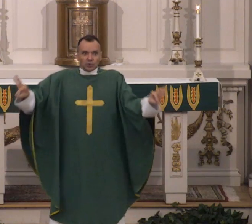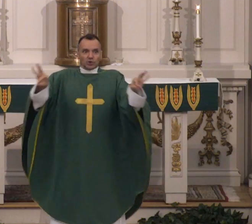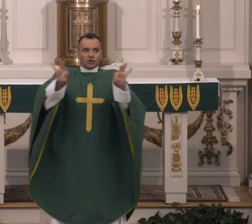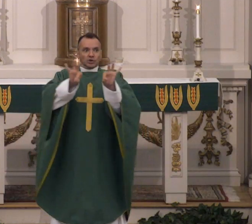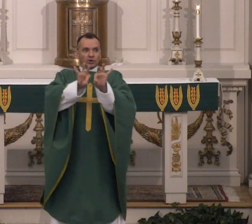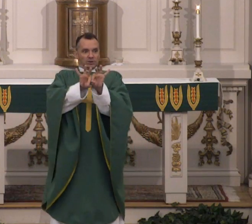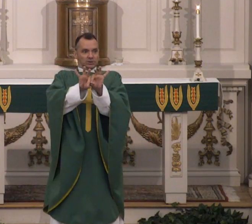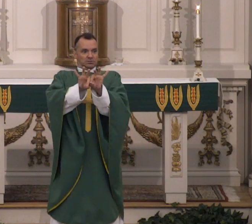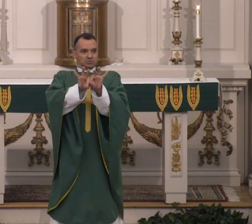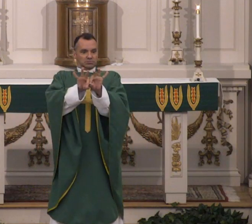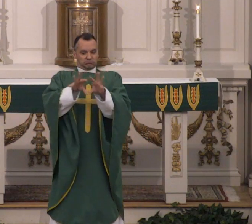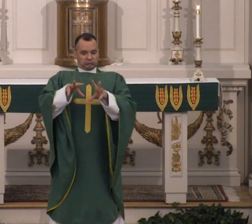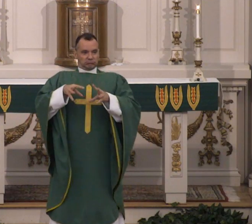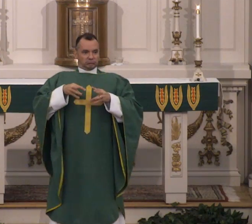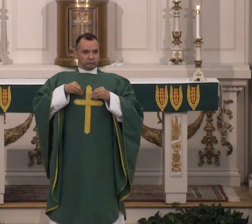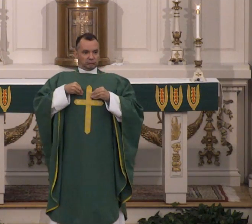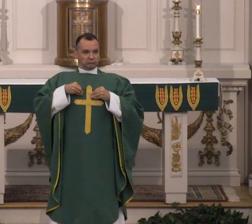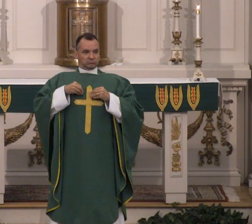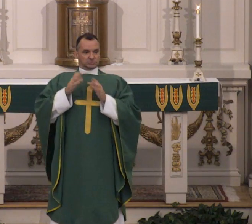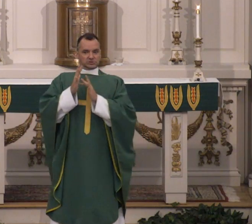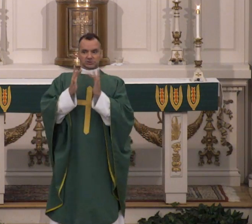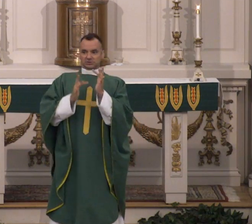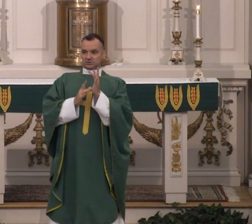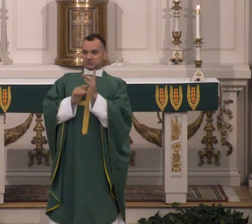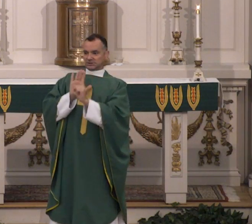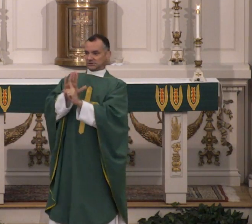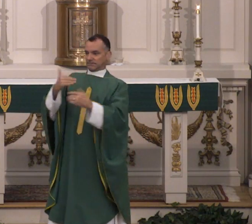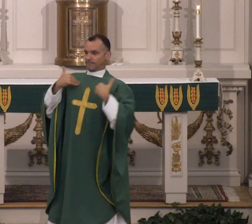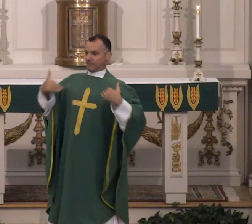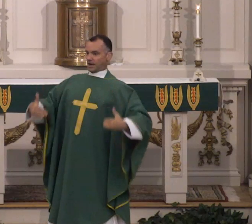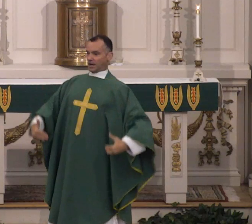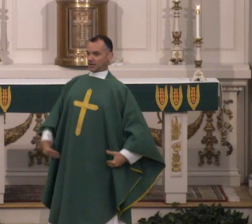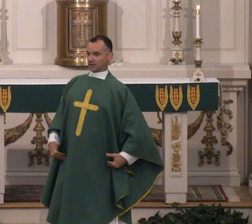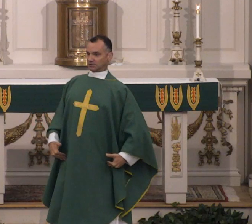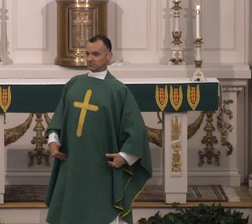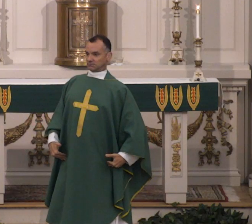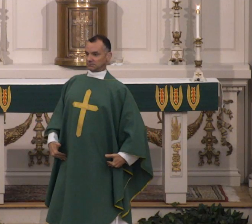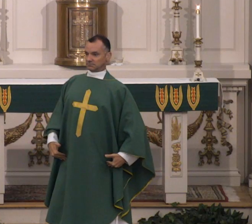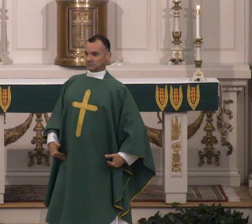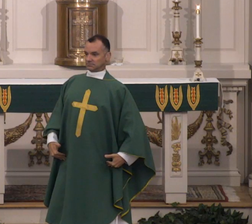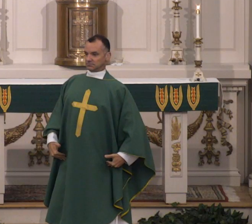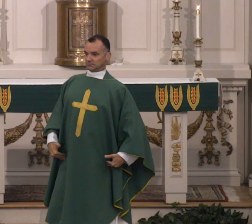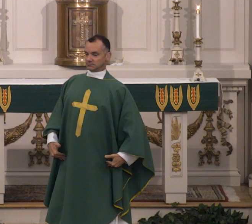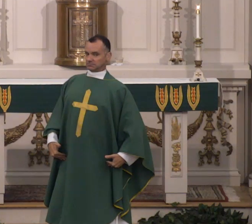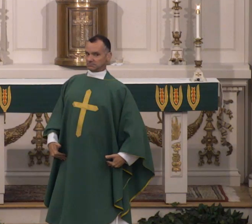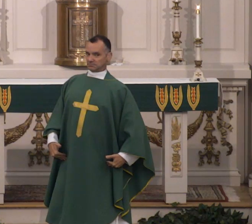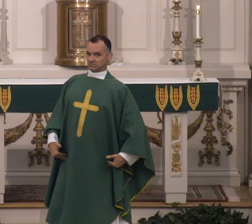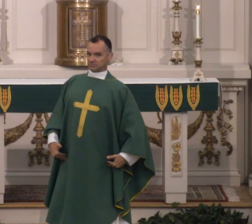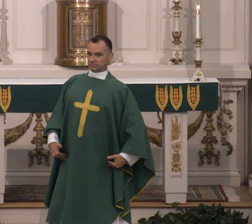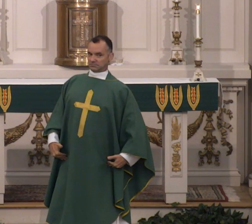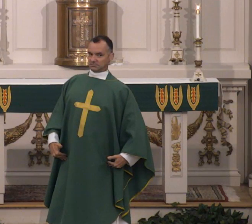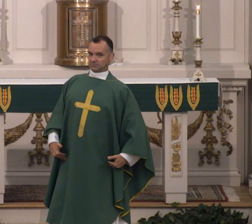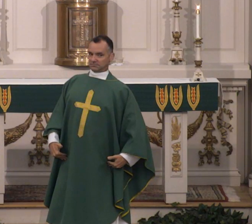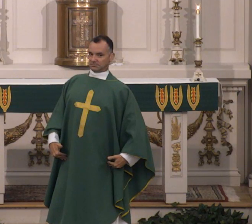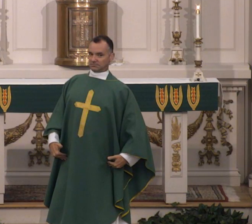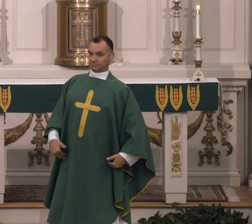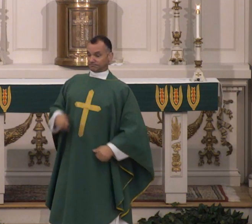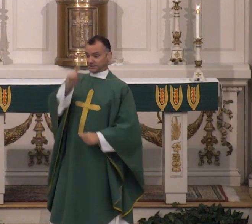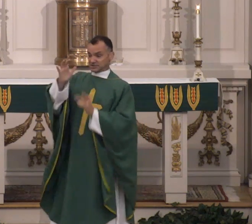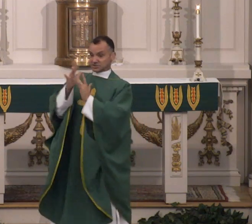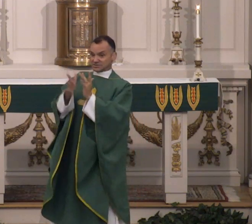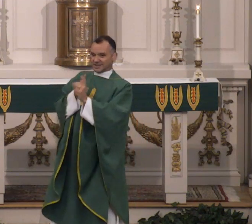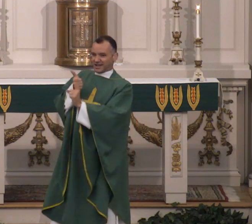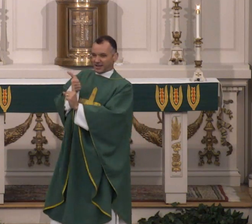It means that we are actually accepting Jesus' body into us.